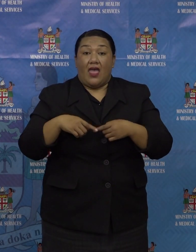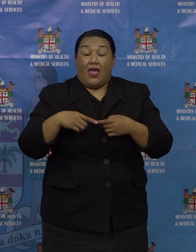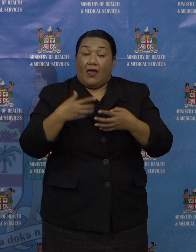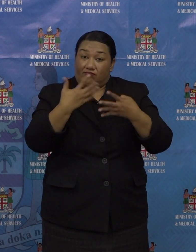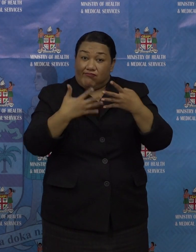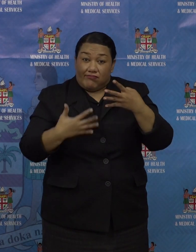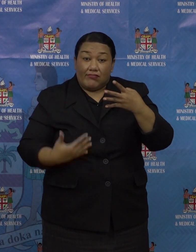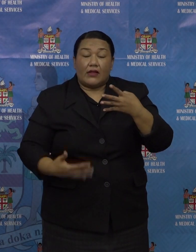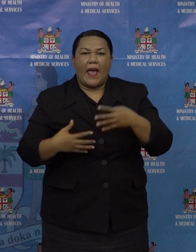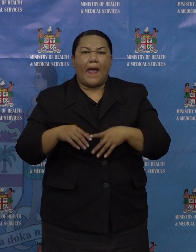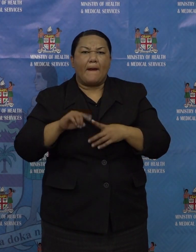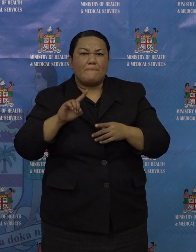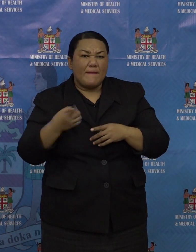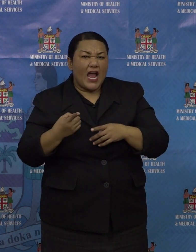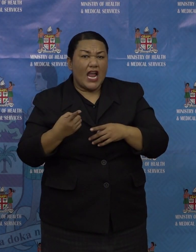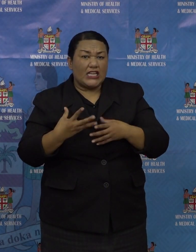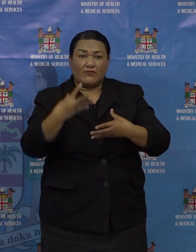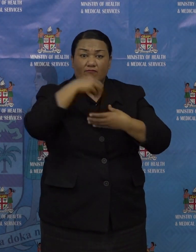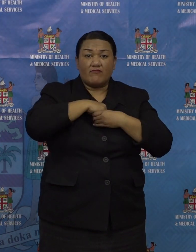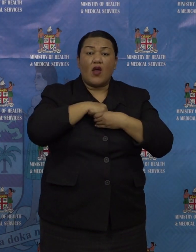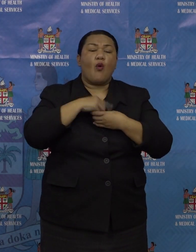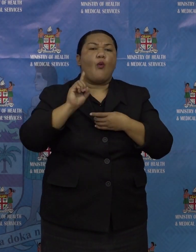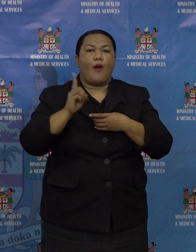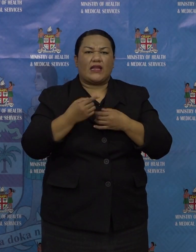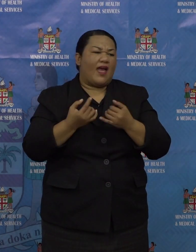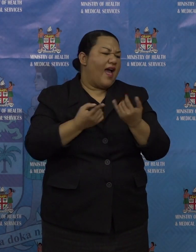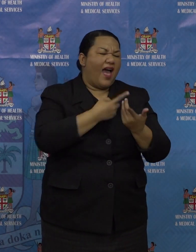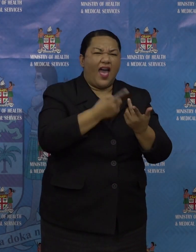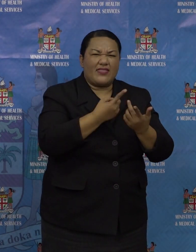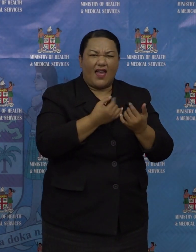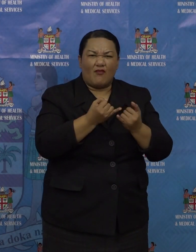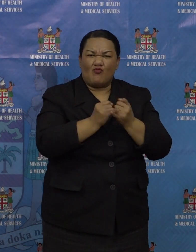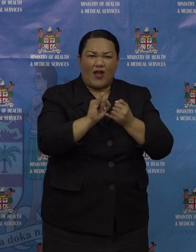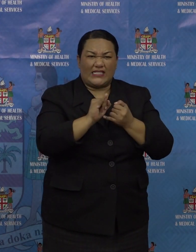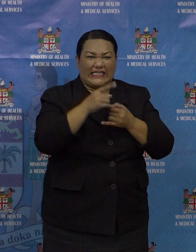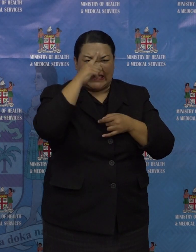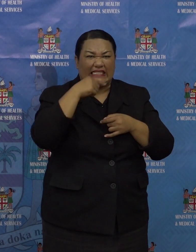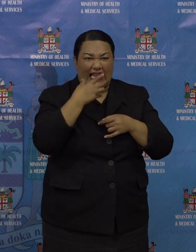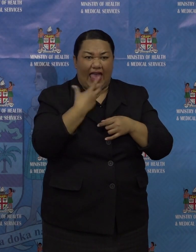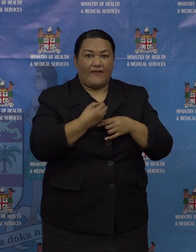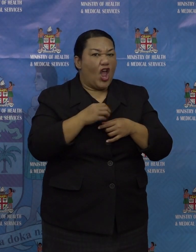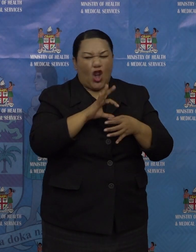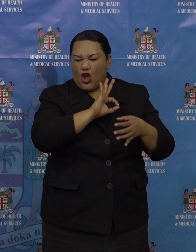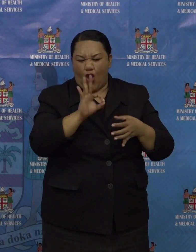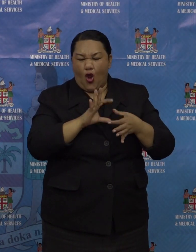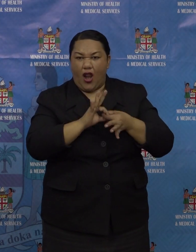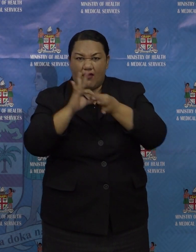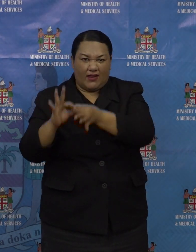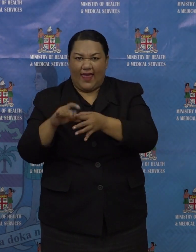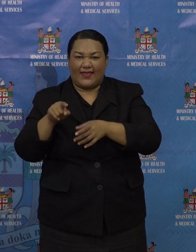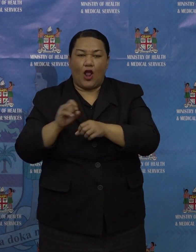been classified as non-COVID deaths by their doctors. So their doctors have determined that their deaths were caused by the